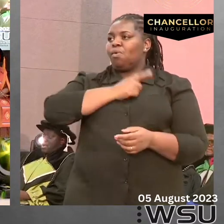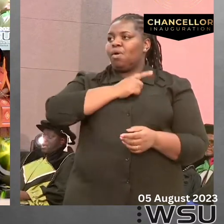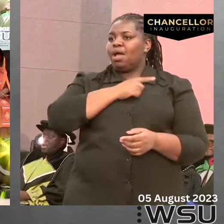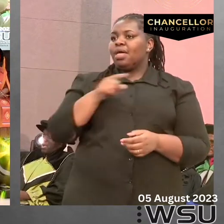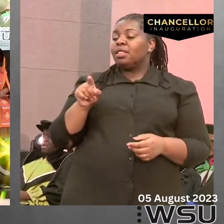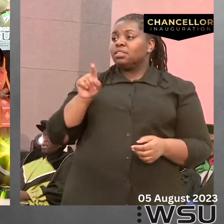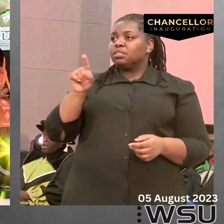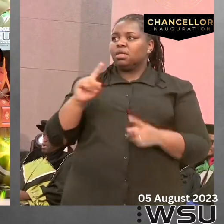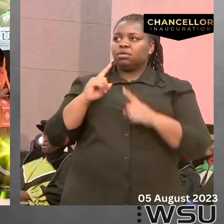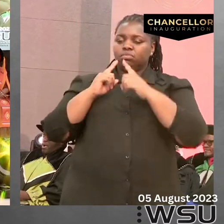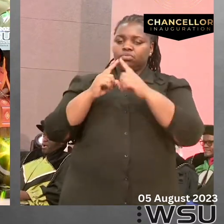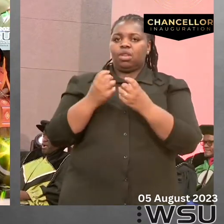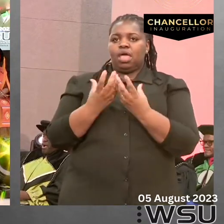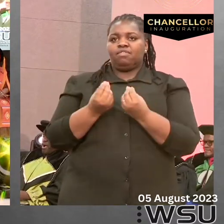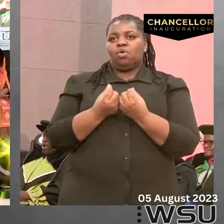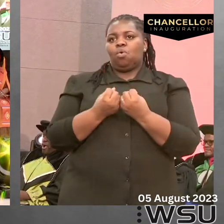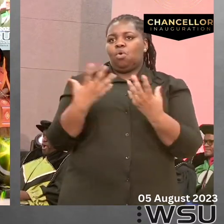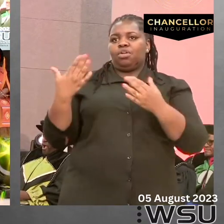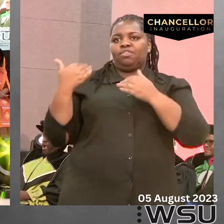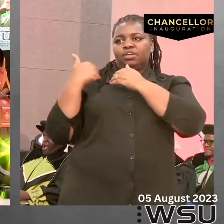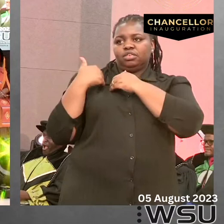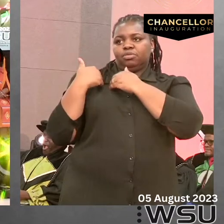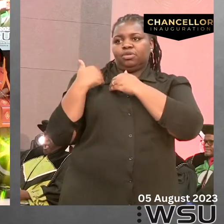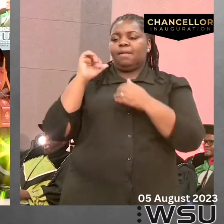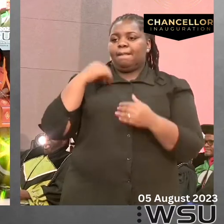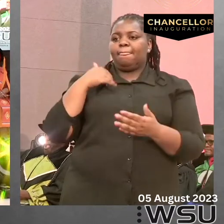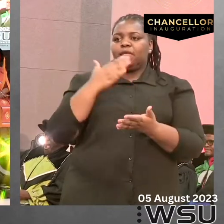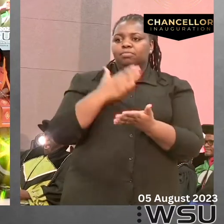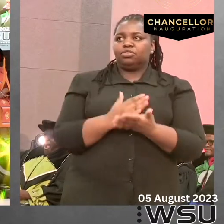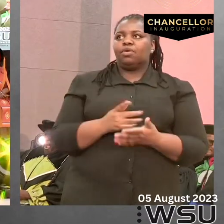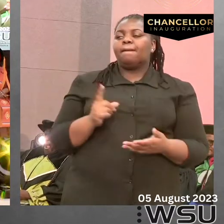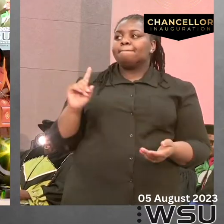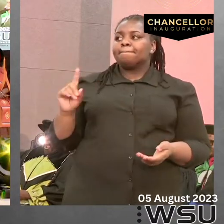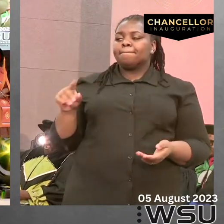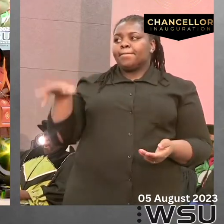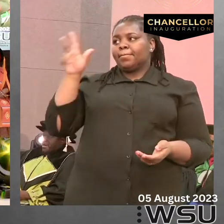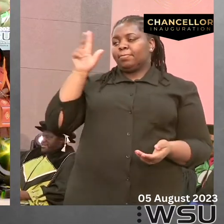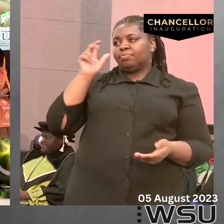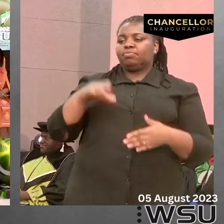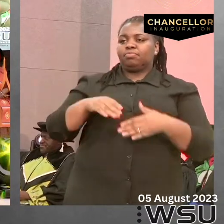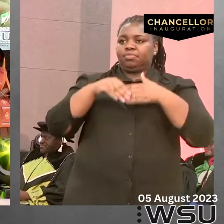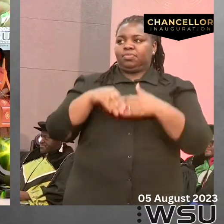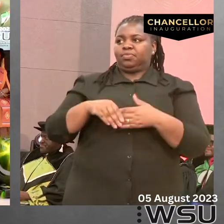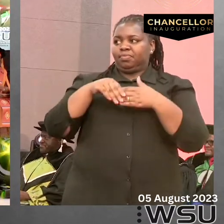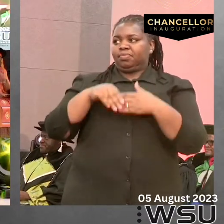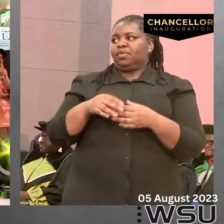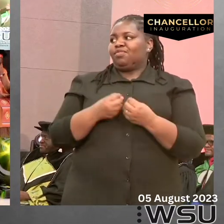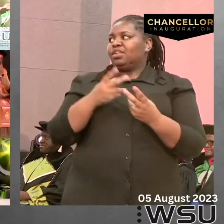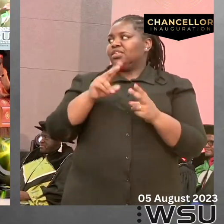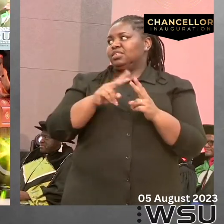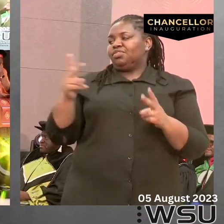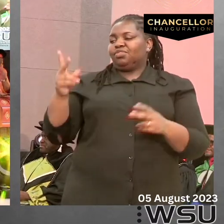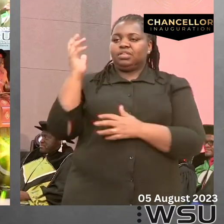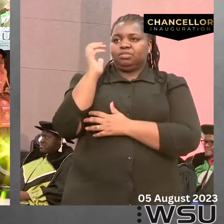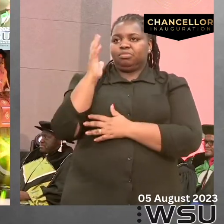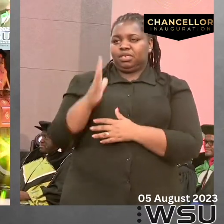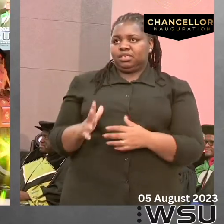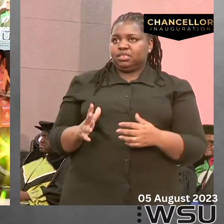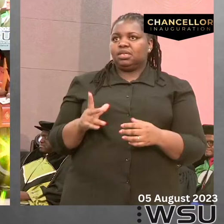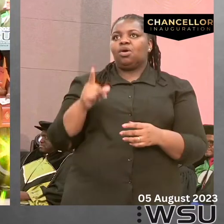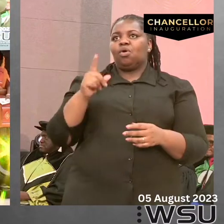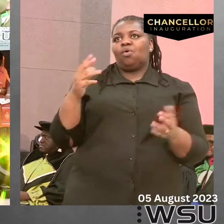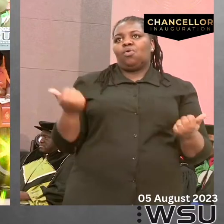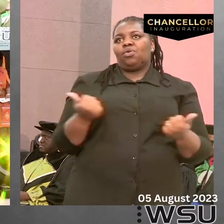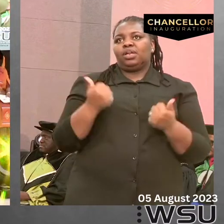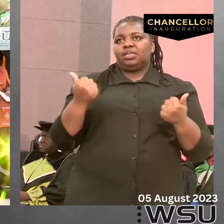that goes with a lot of responsibility. And I'm sure you heard congratulatory messages from different speakers